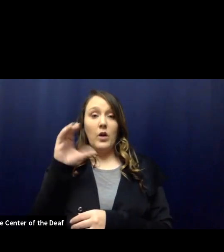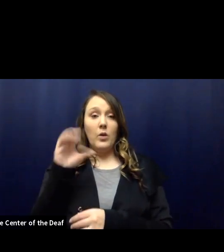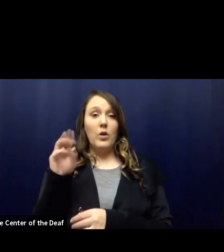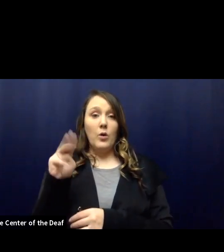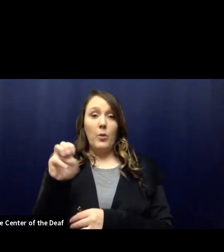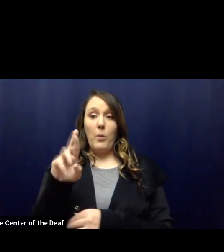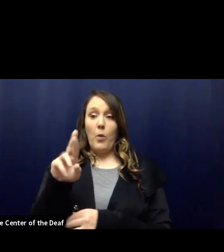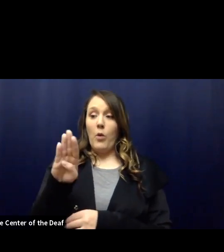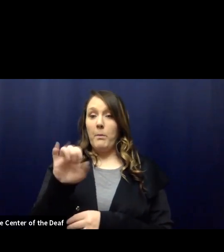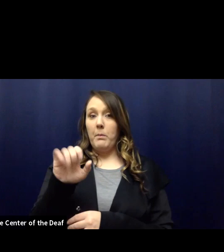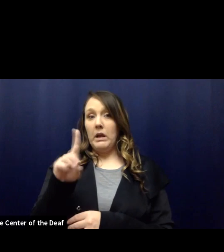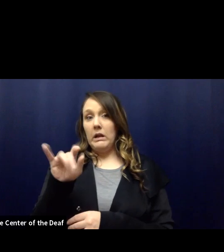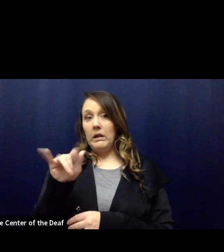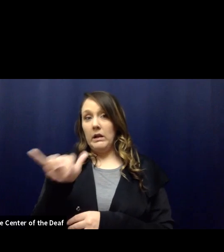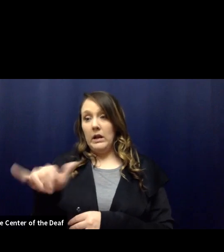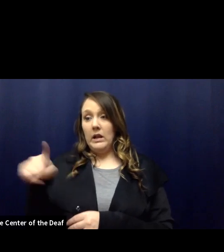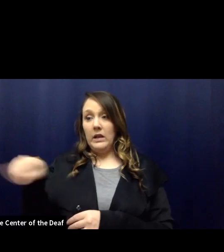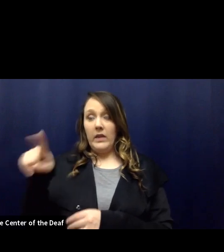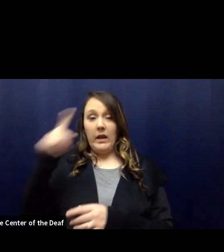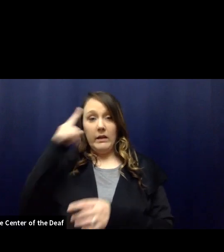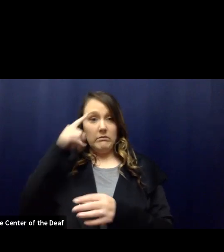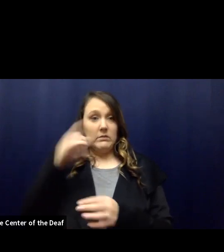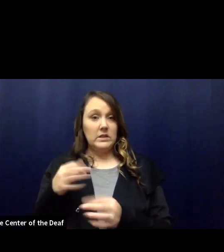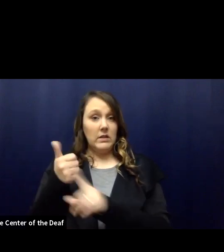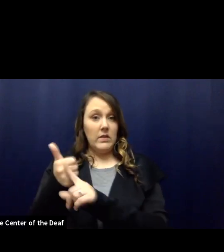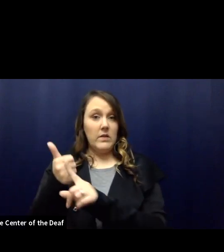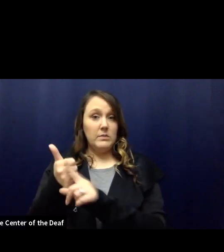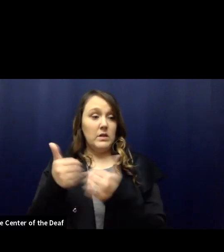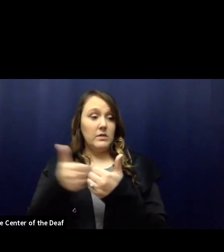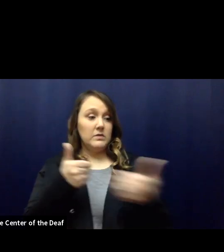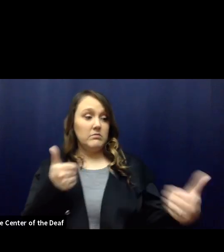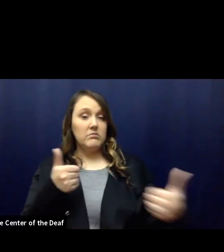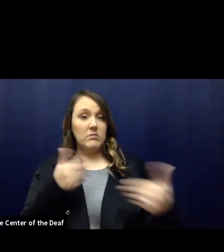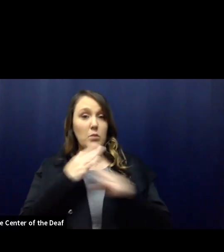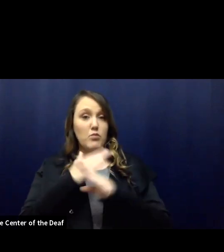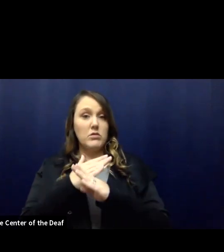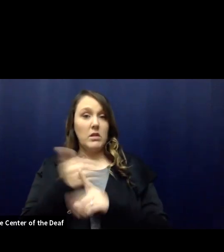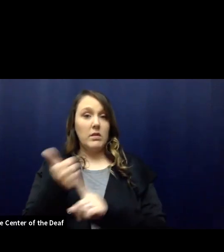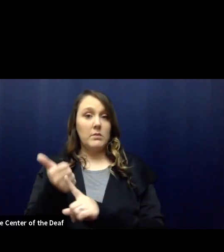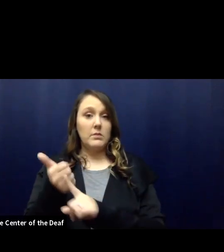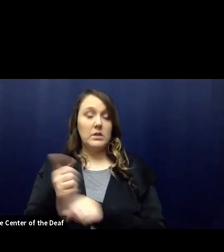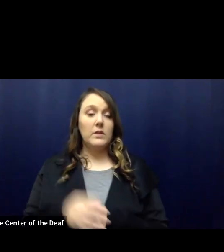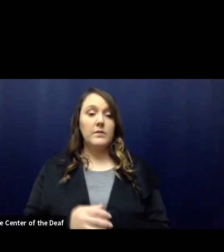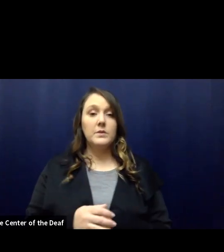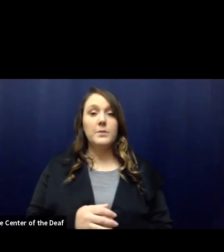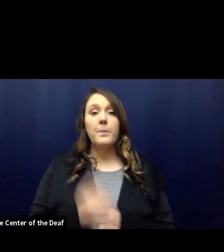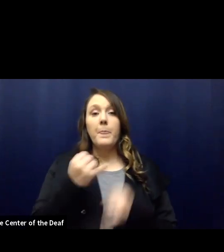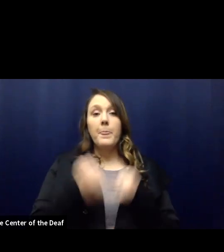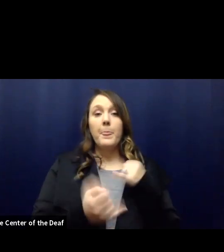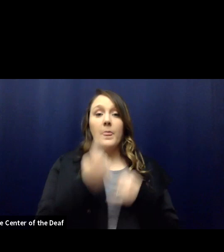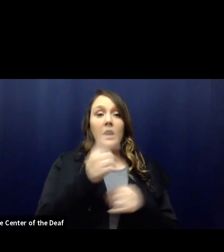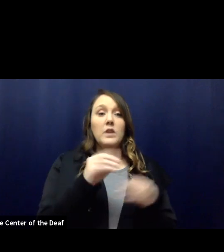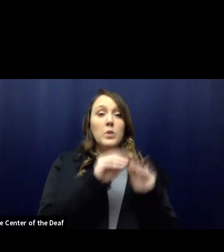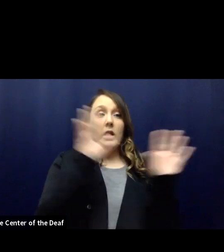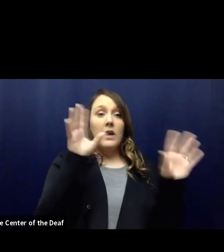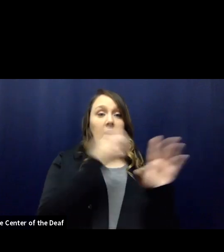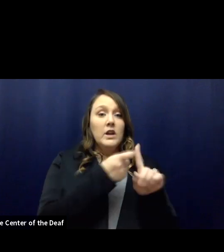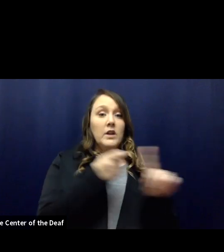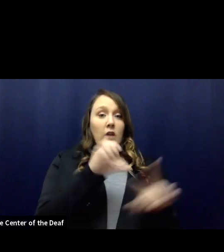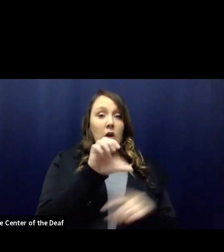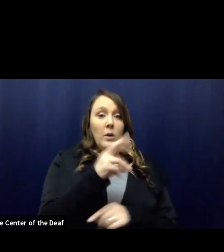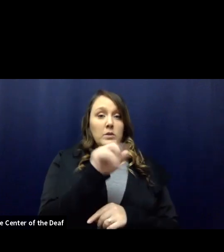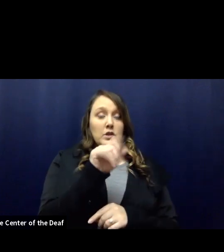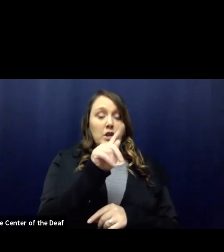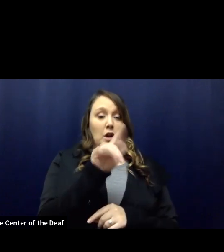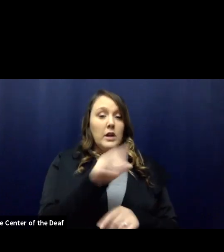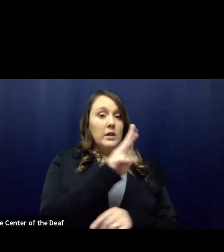to self-distance and protect themselves. All right. The last 2 are just clarifications from WBIR for charity.